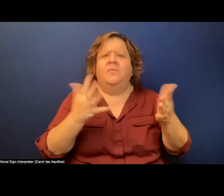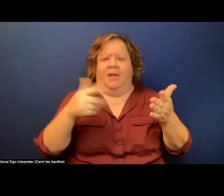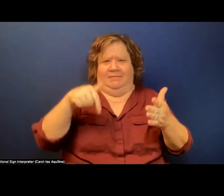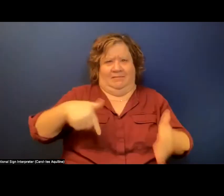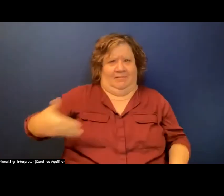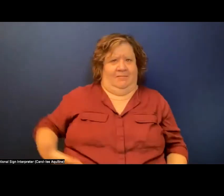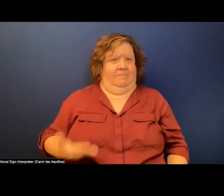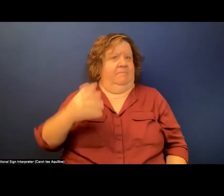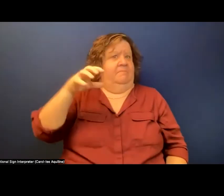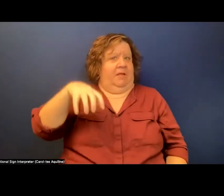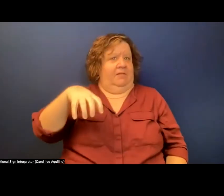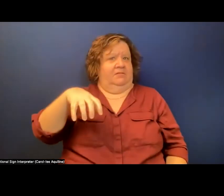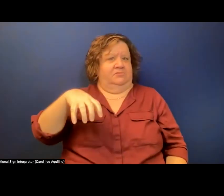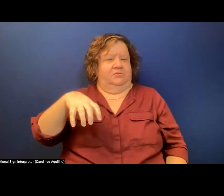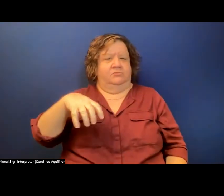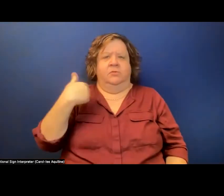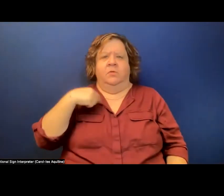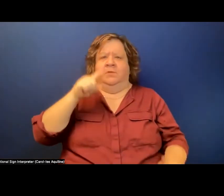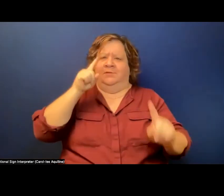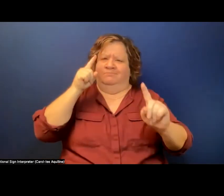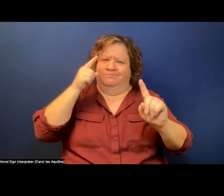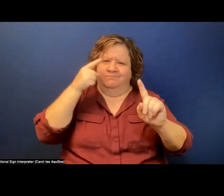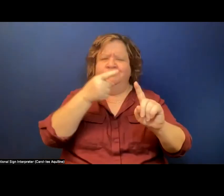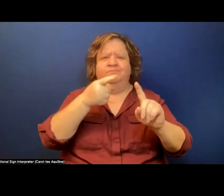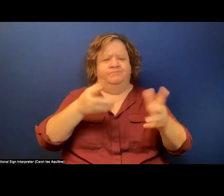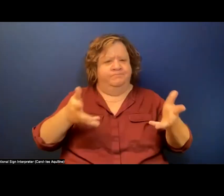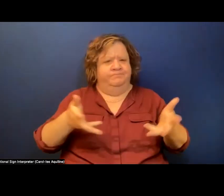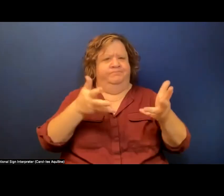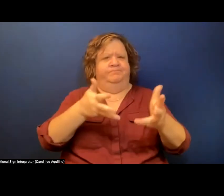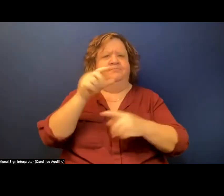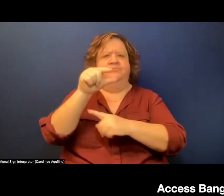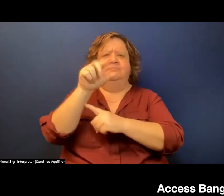commitment and to secure commitment for GDS 22.